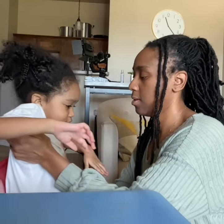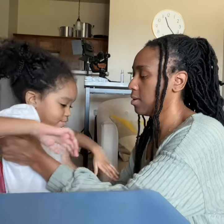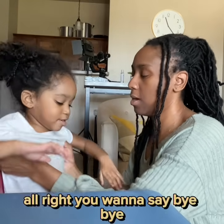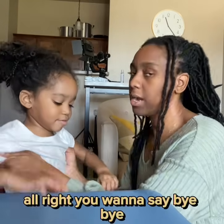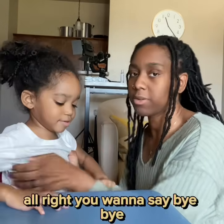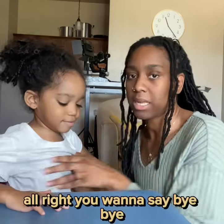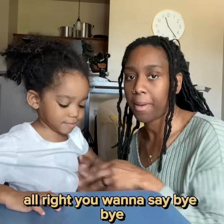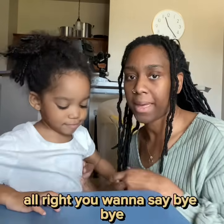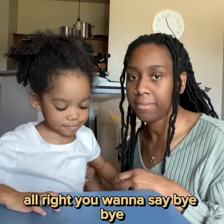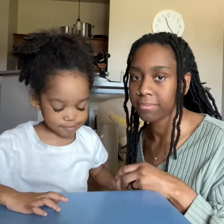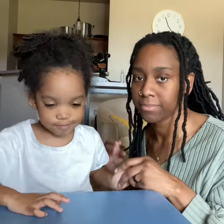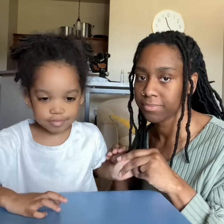All right, you wanna say bye-bye?